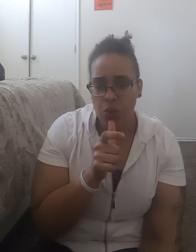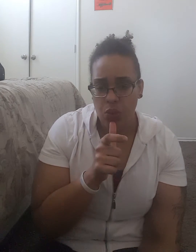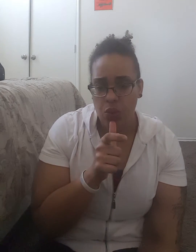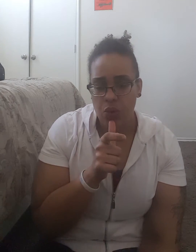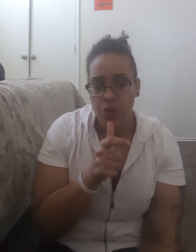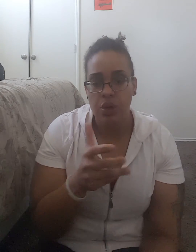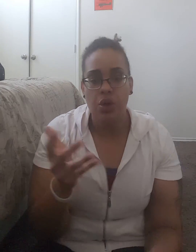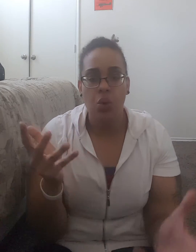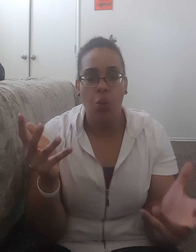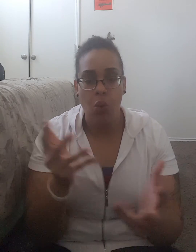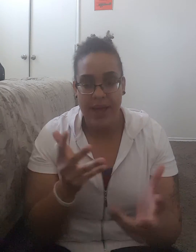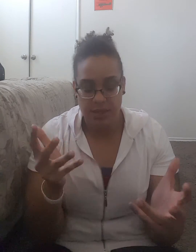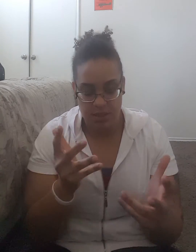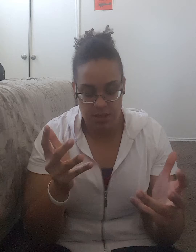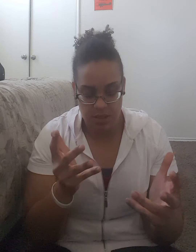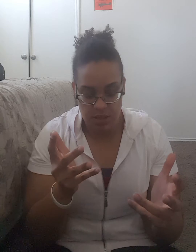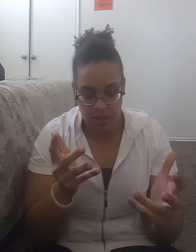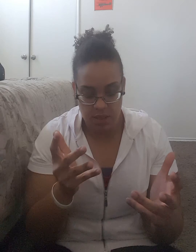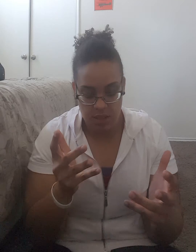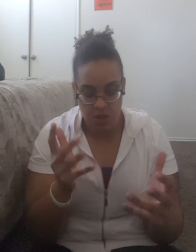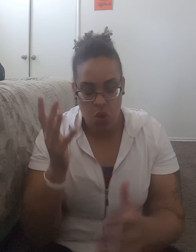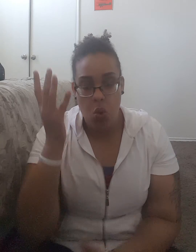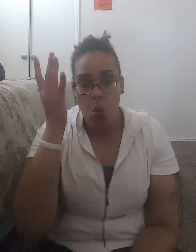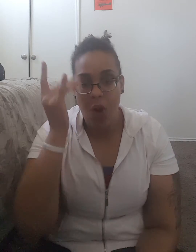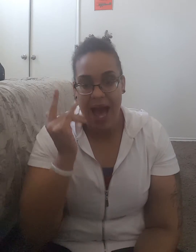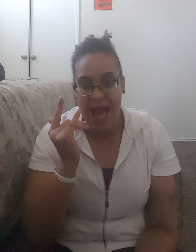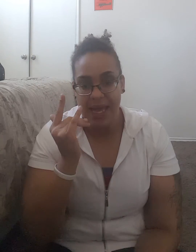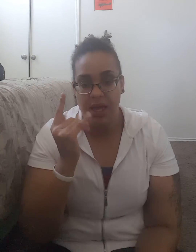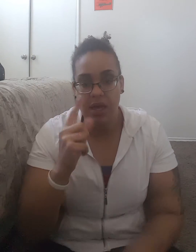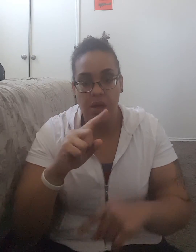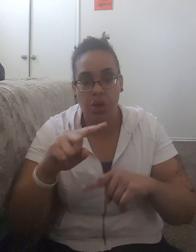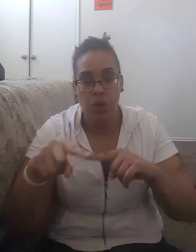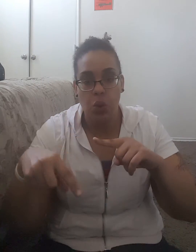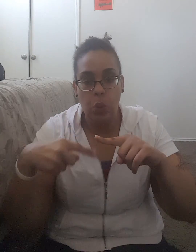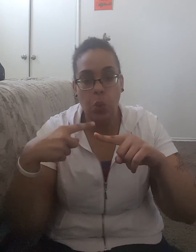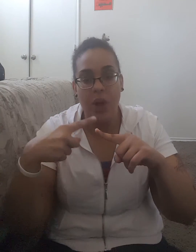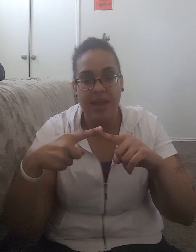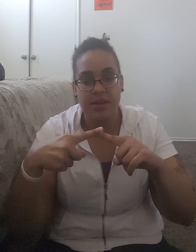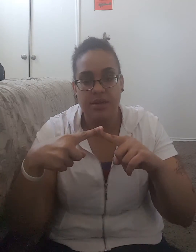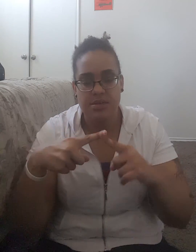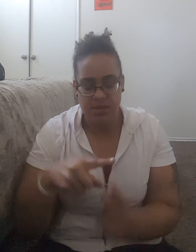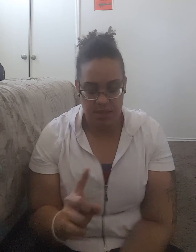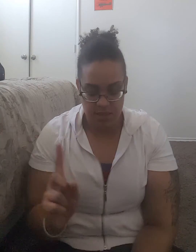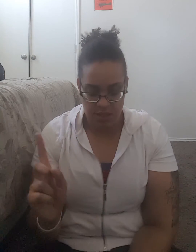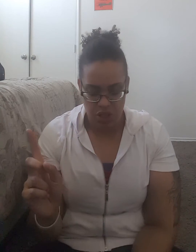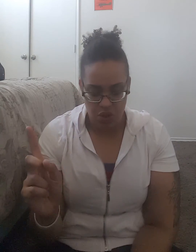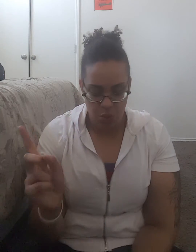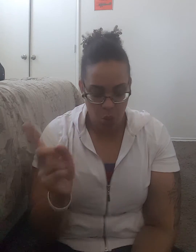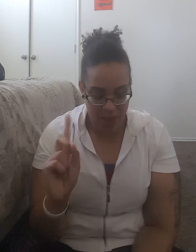who, what, why, when,